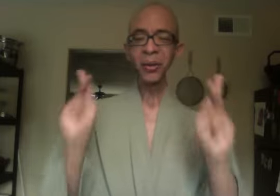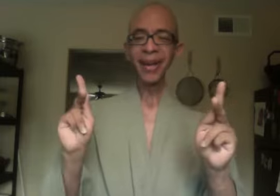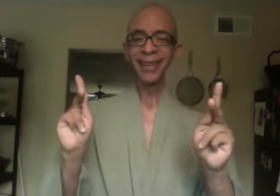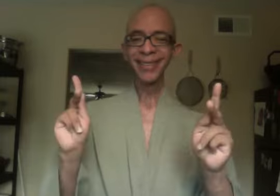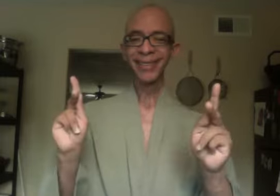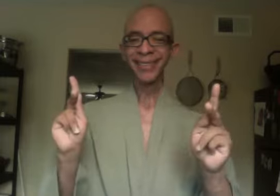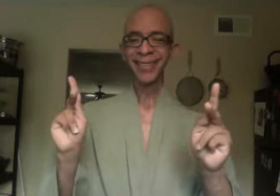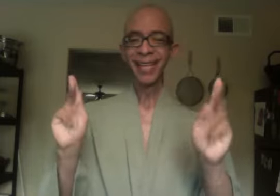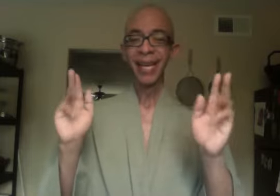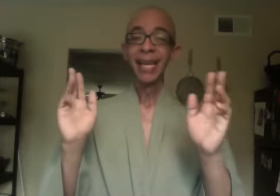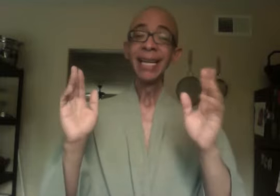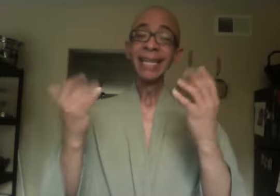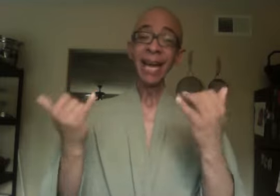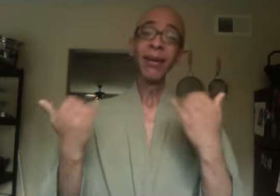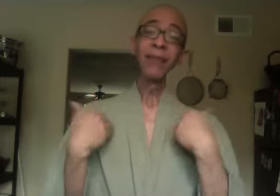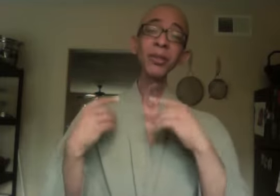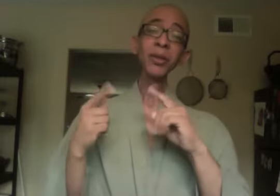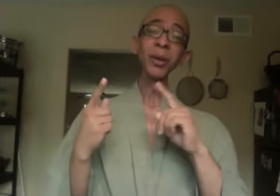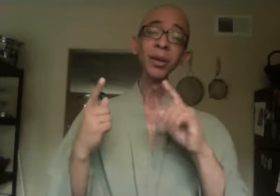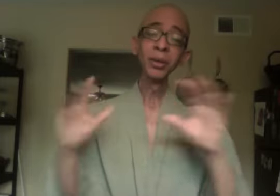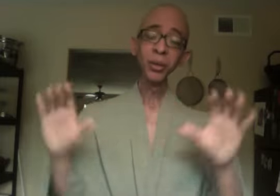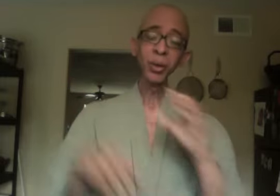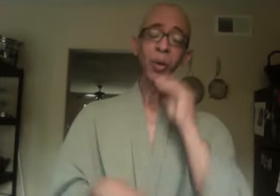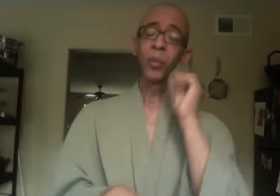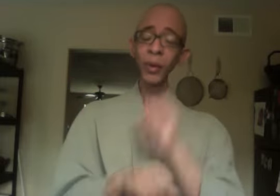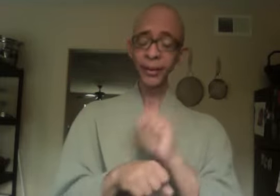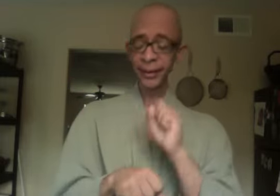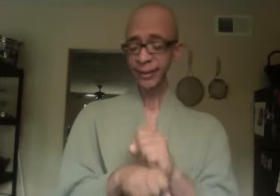Okay, now I have to do homework.